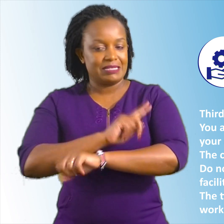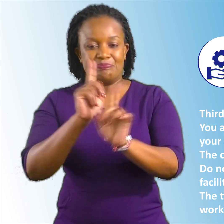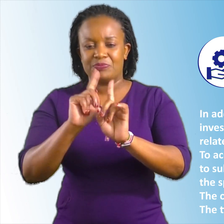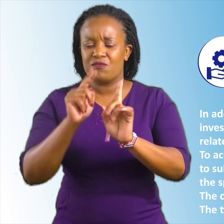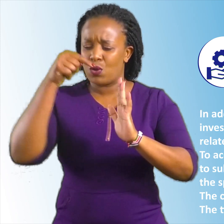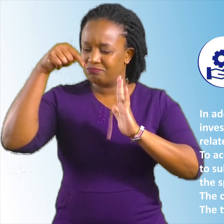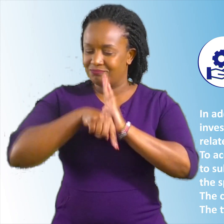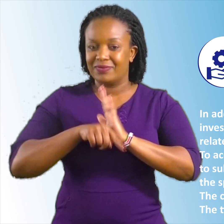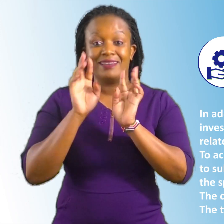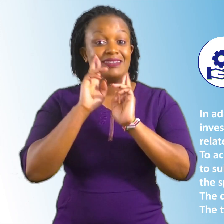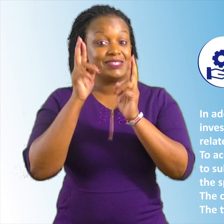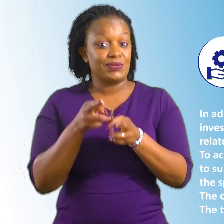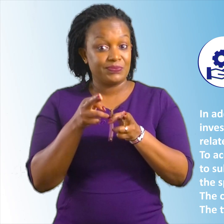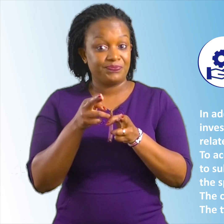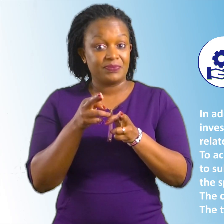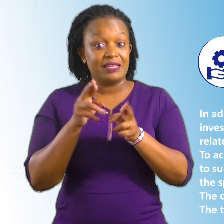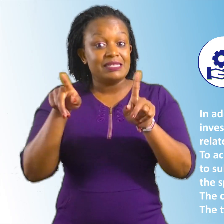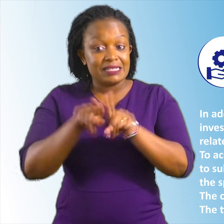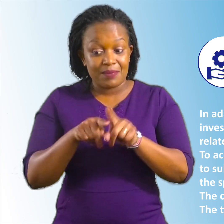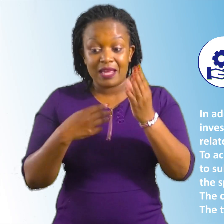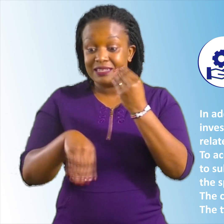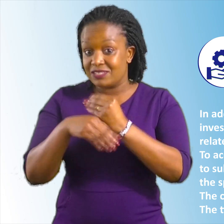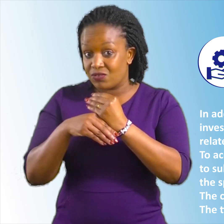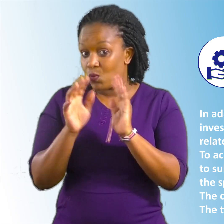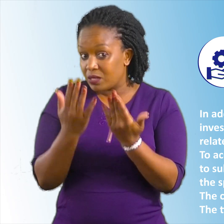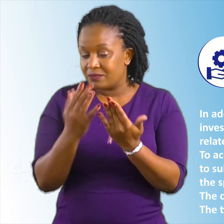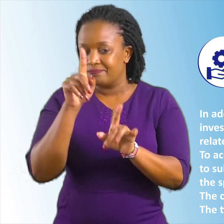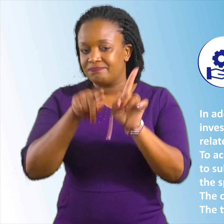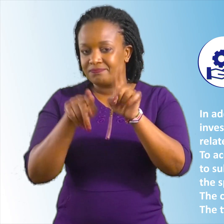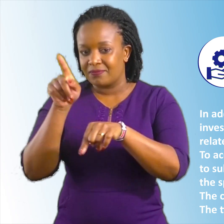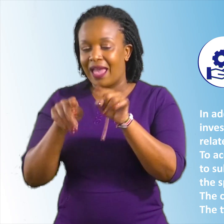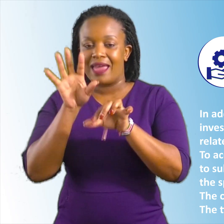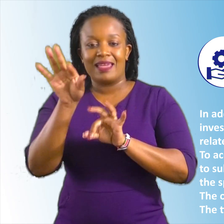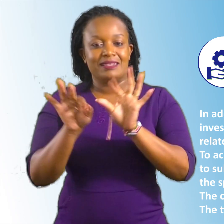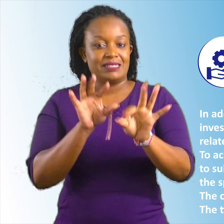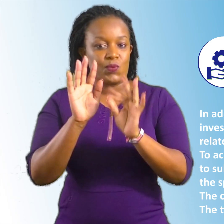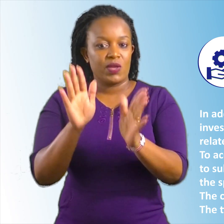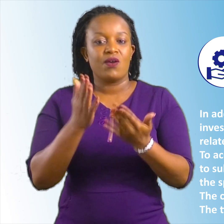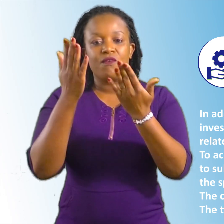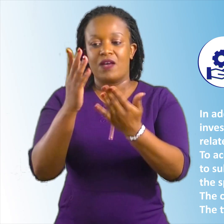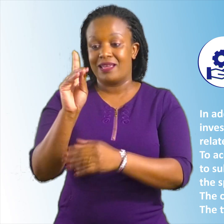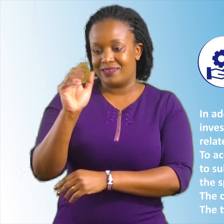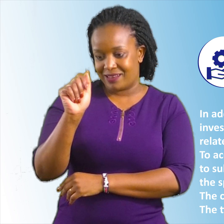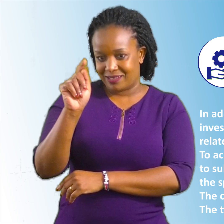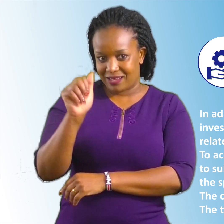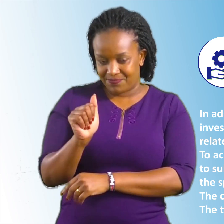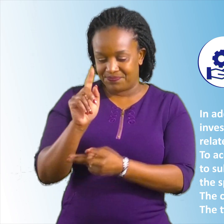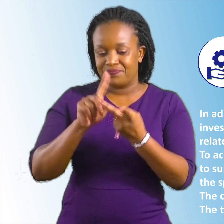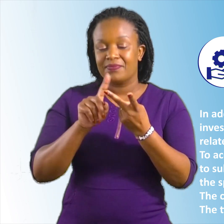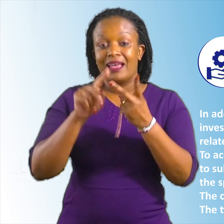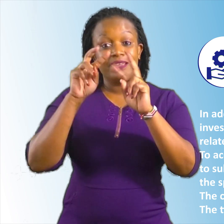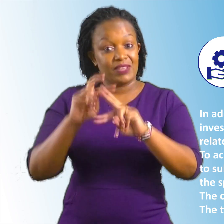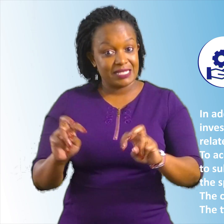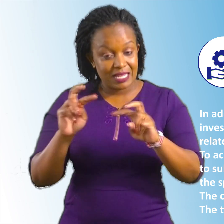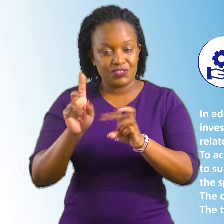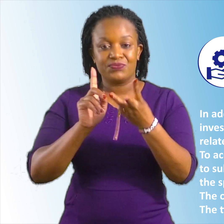result. In addition to our diverse range of analysis, we also offer data,